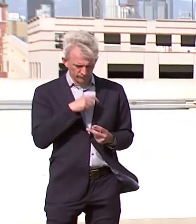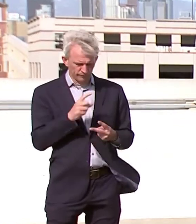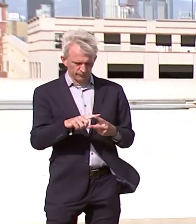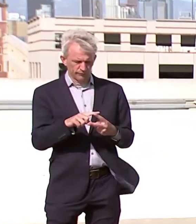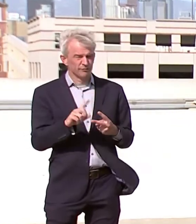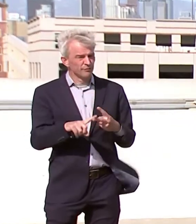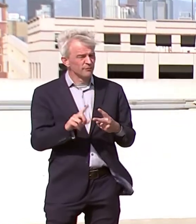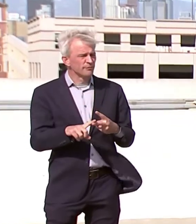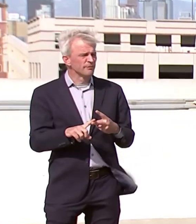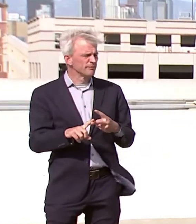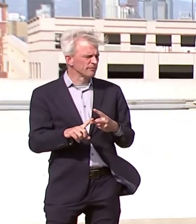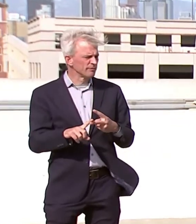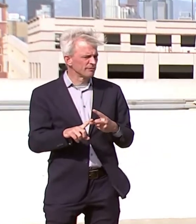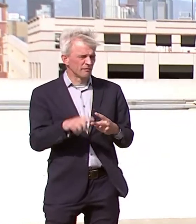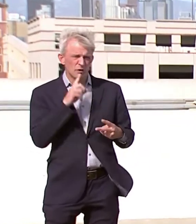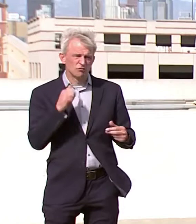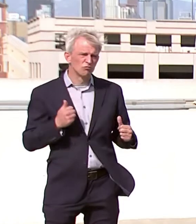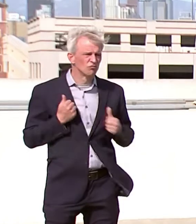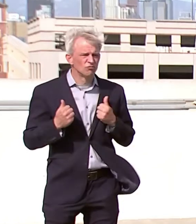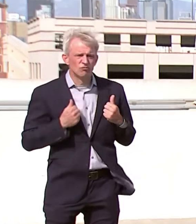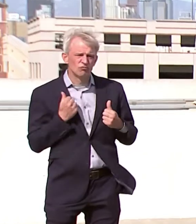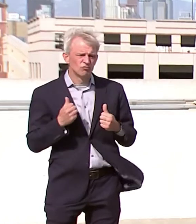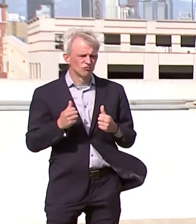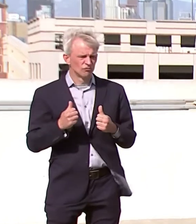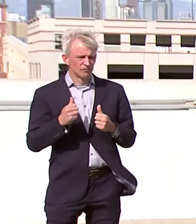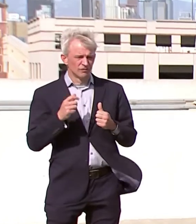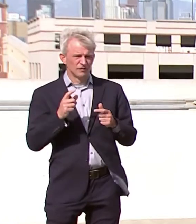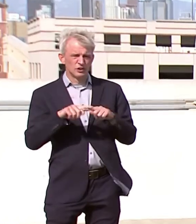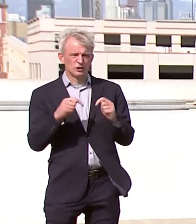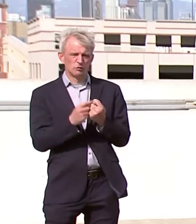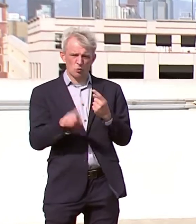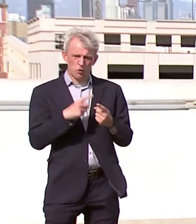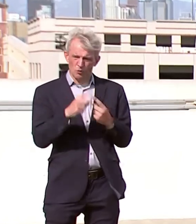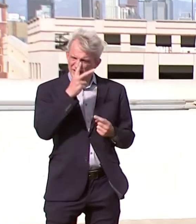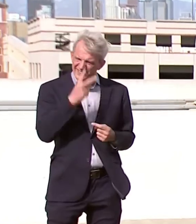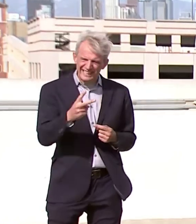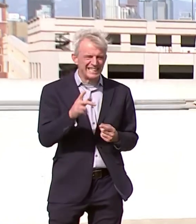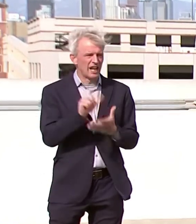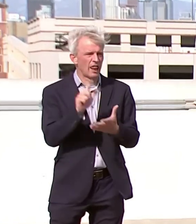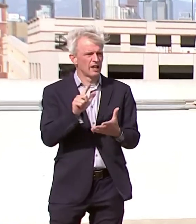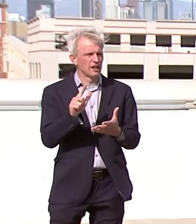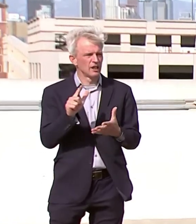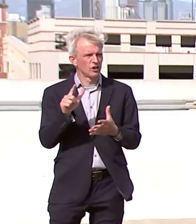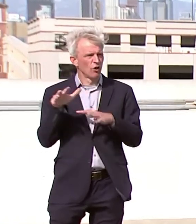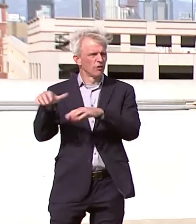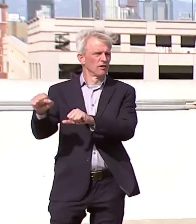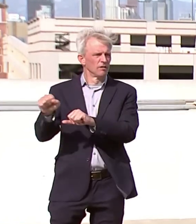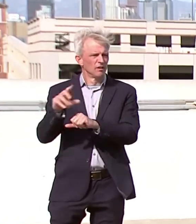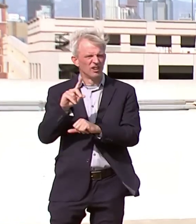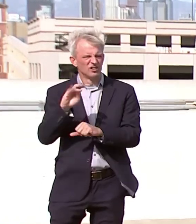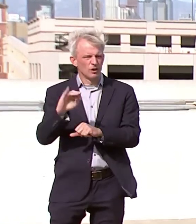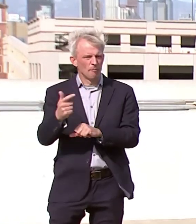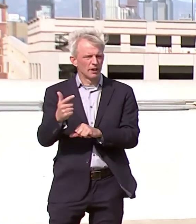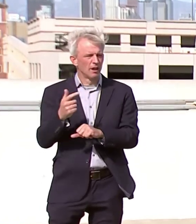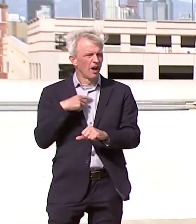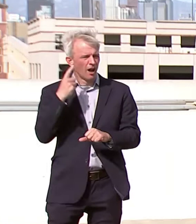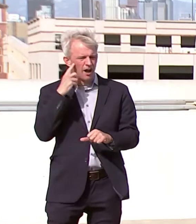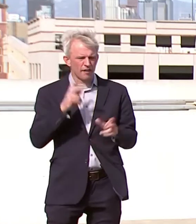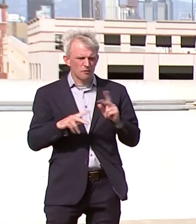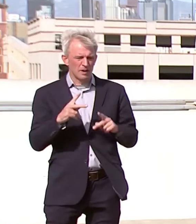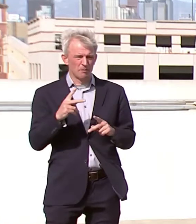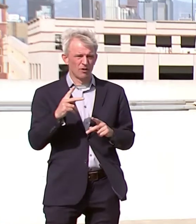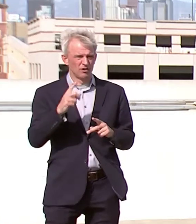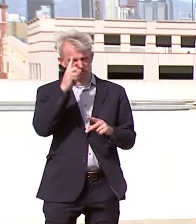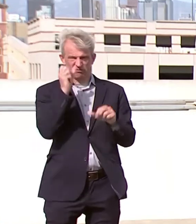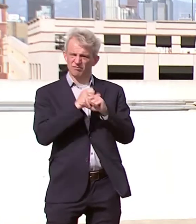kind of the proactive teams and the regular places we see illegal dumping. And I think people sometimes confuse illegal dumping with what's happening around homeless